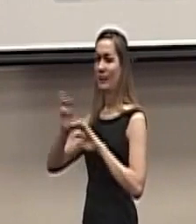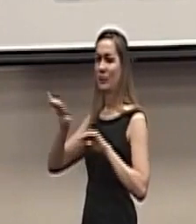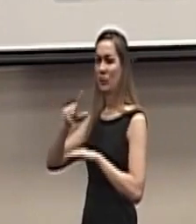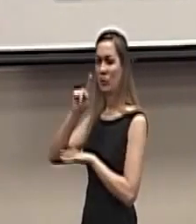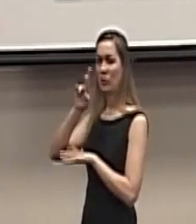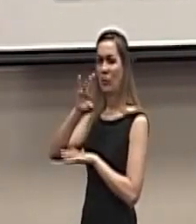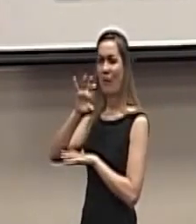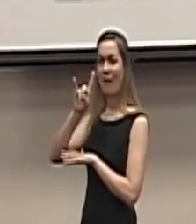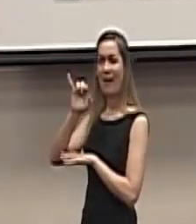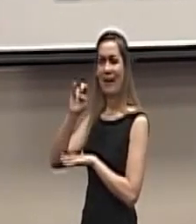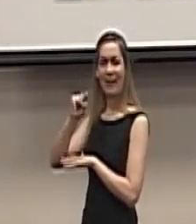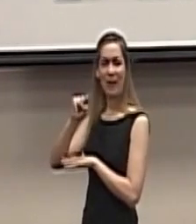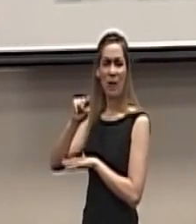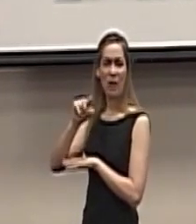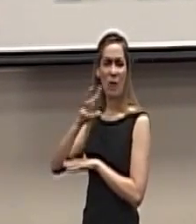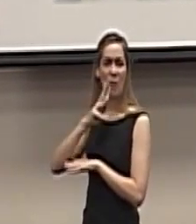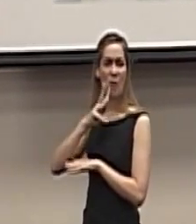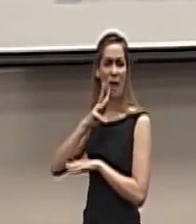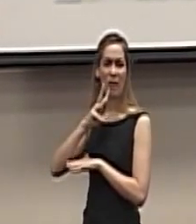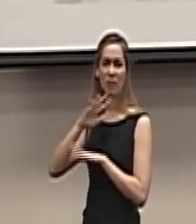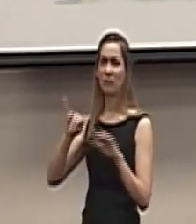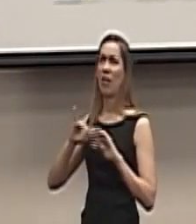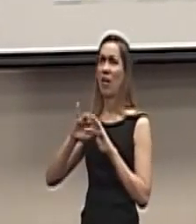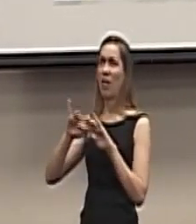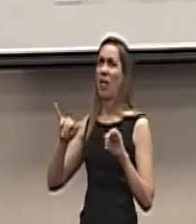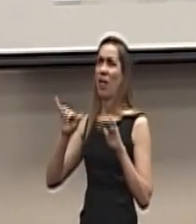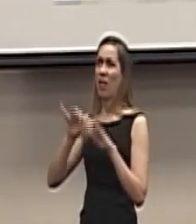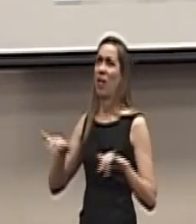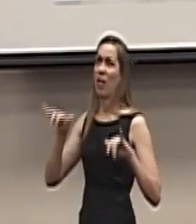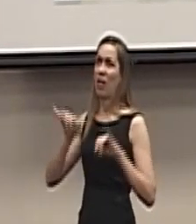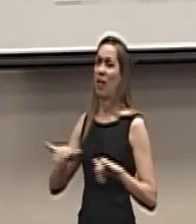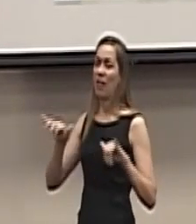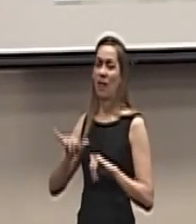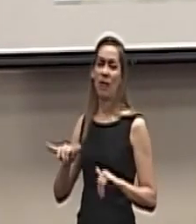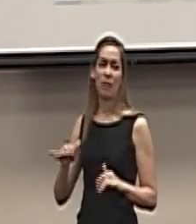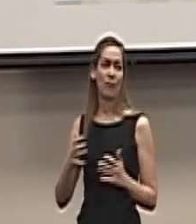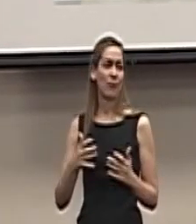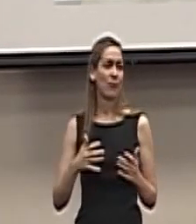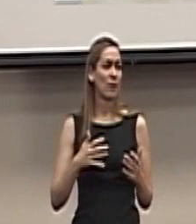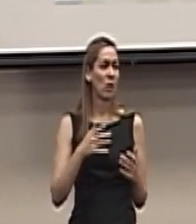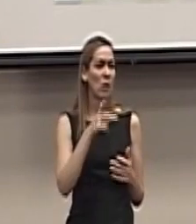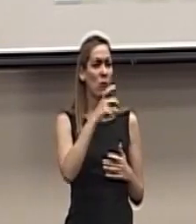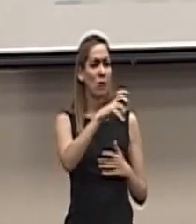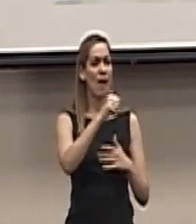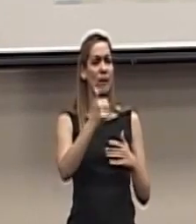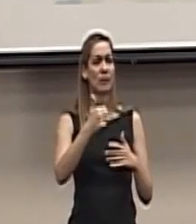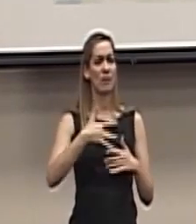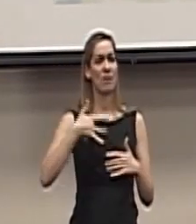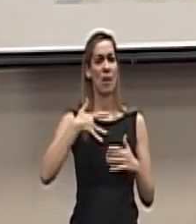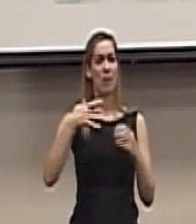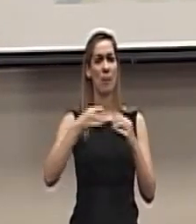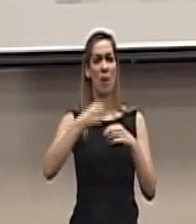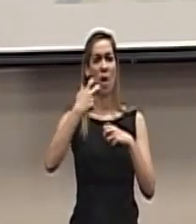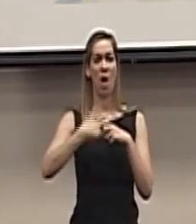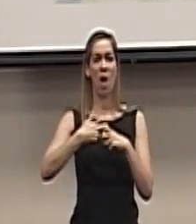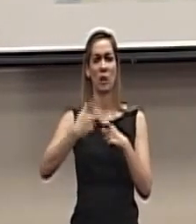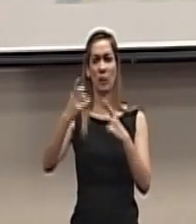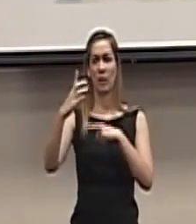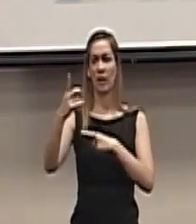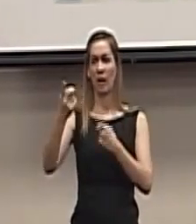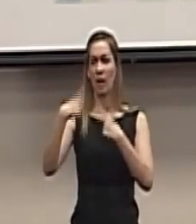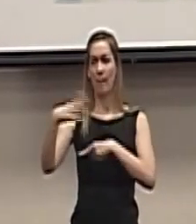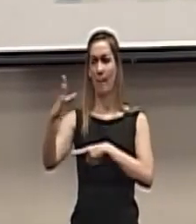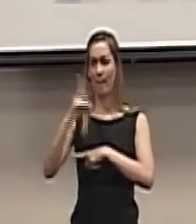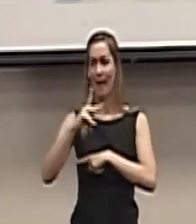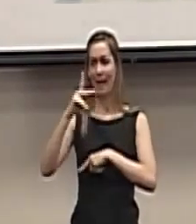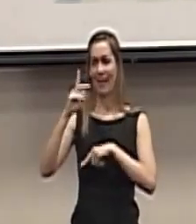good. Who else? If you felt more difficulty returning than going. Okay, Ben?